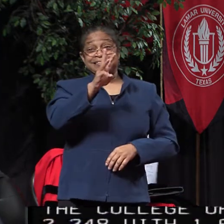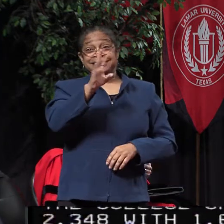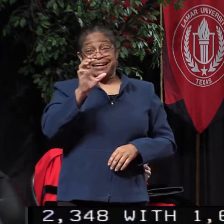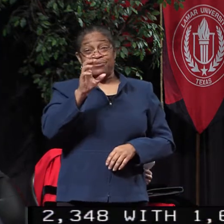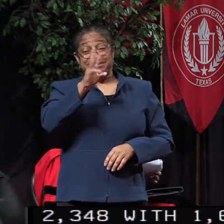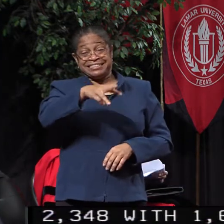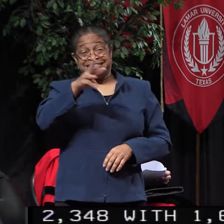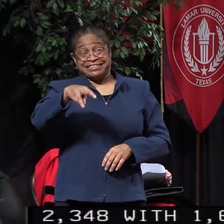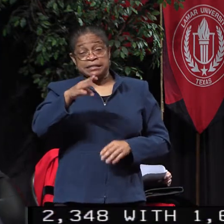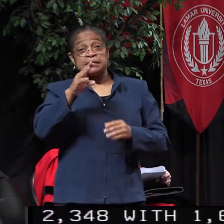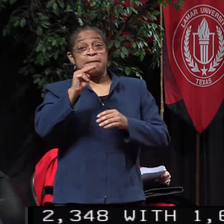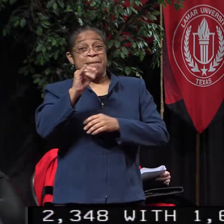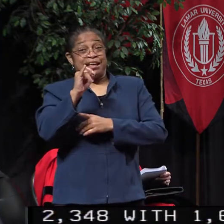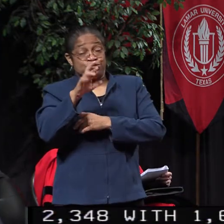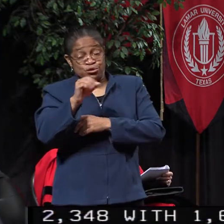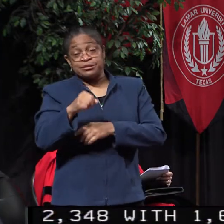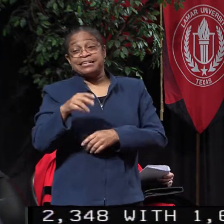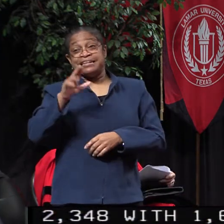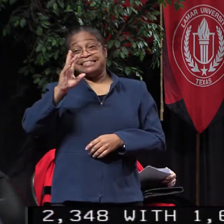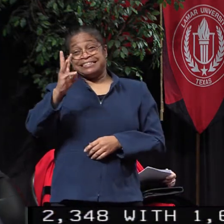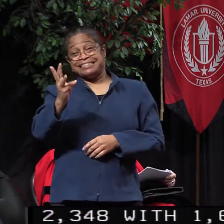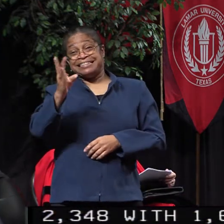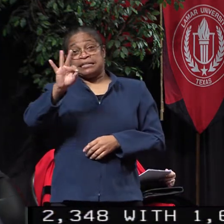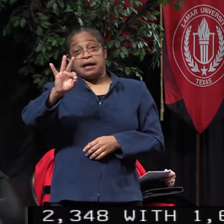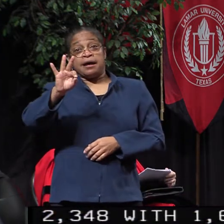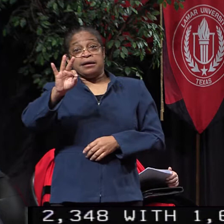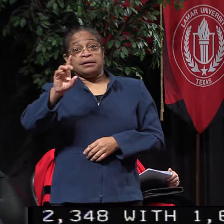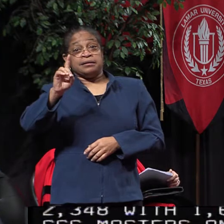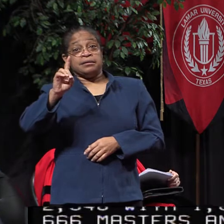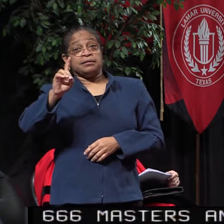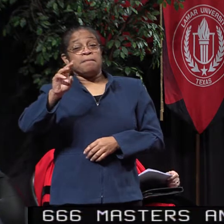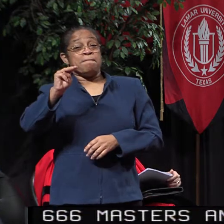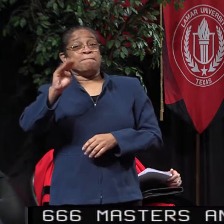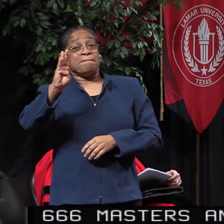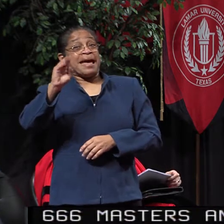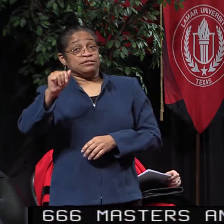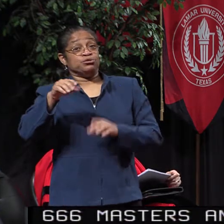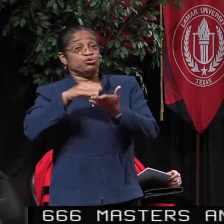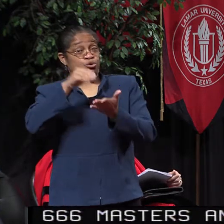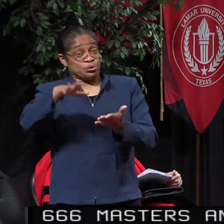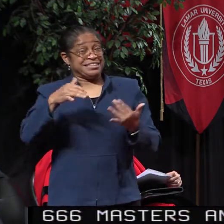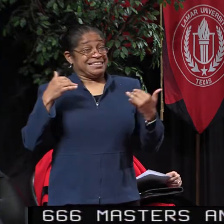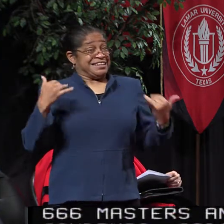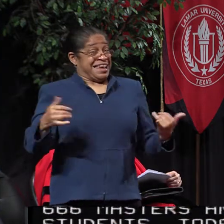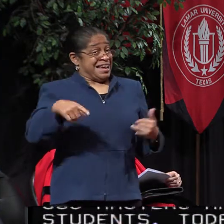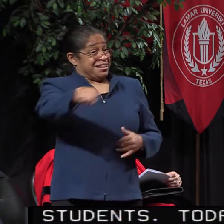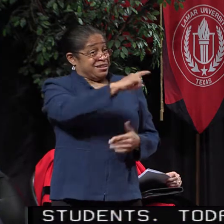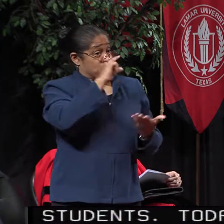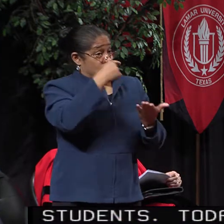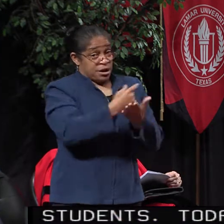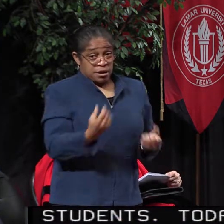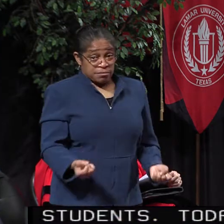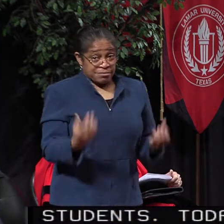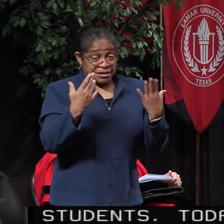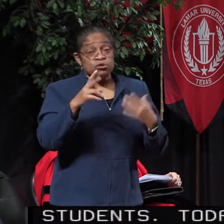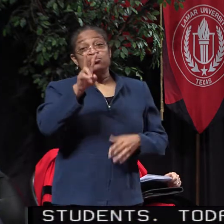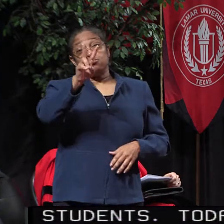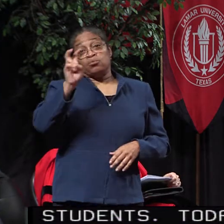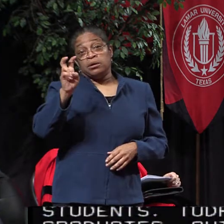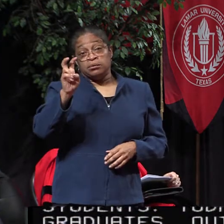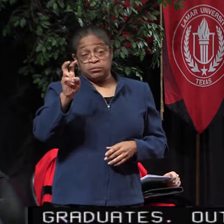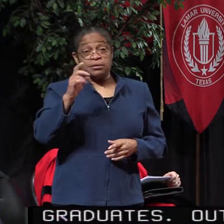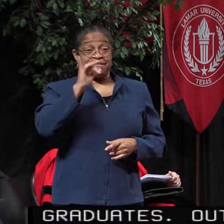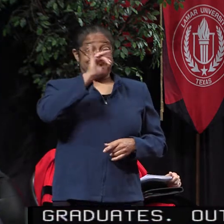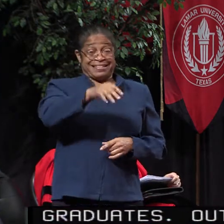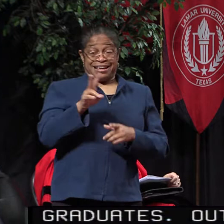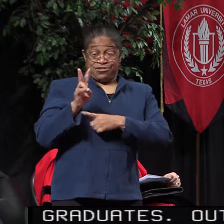666 masters, and 69 doctoral students. Today, we have 200 graduates. Out of these,